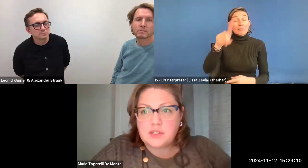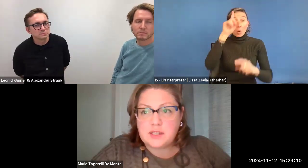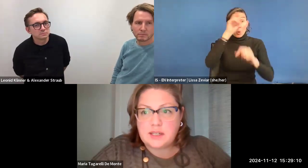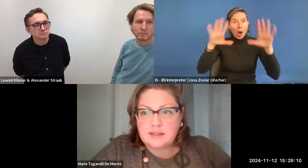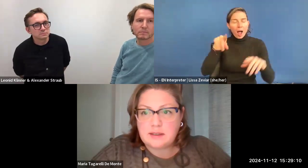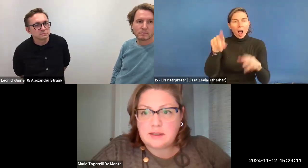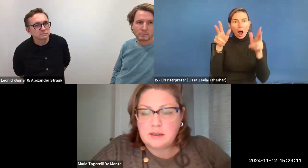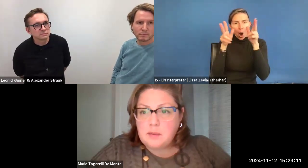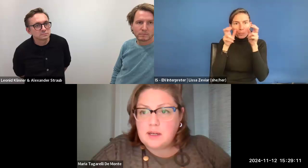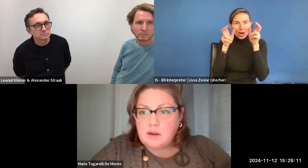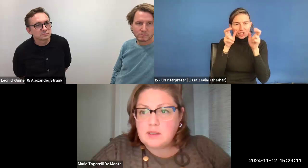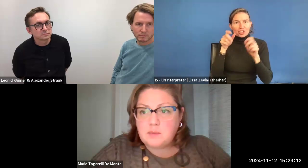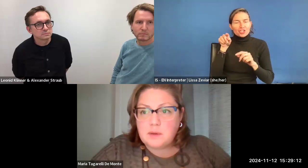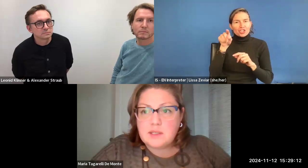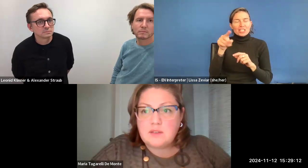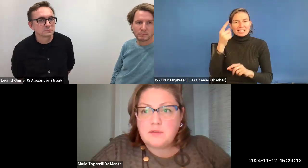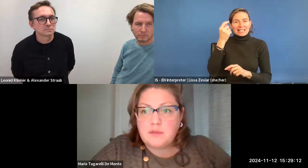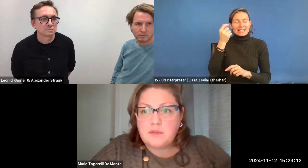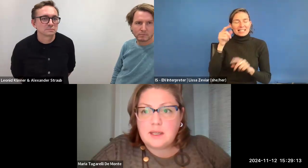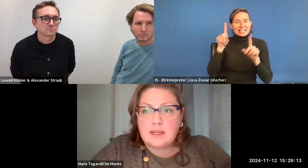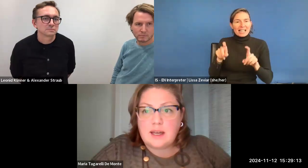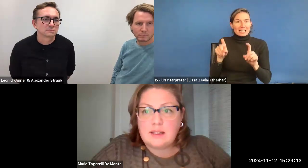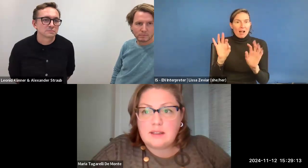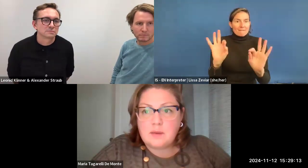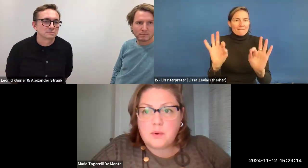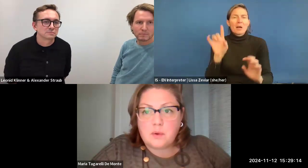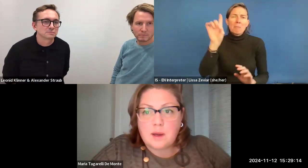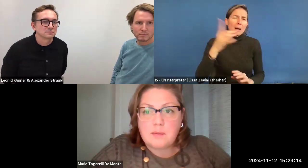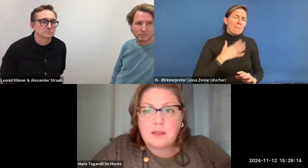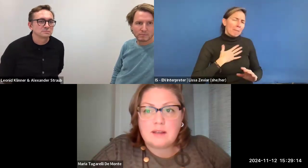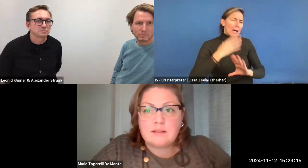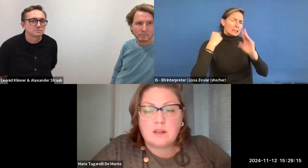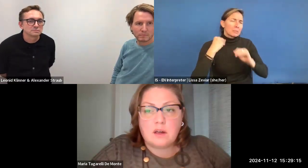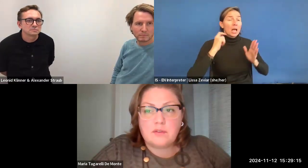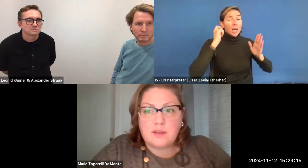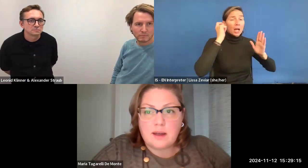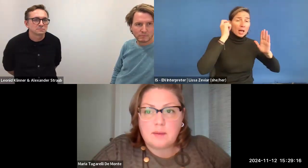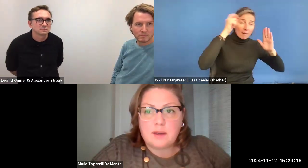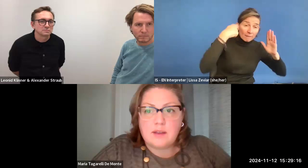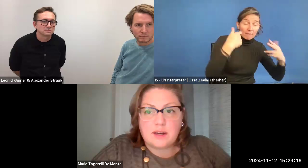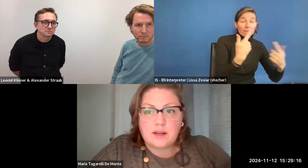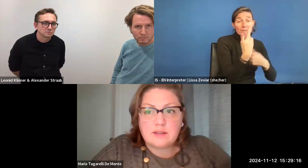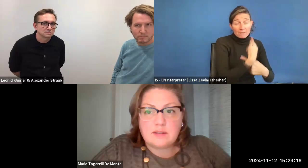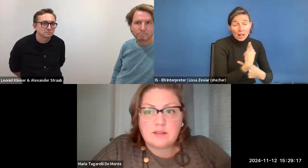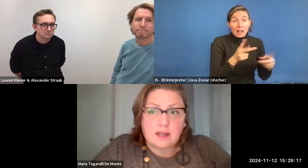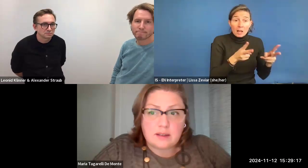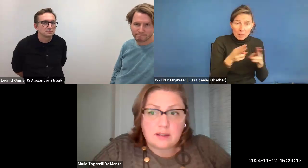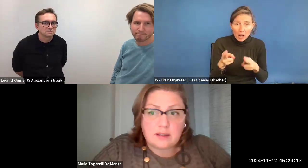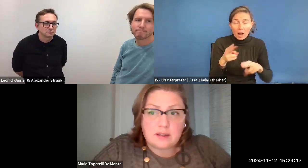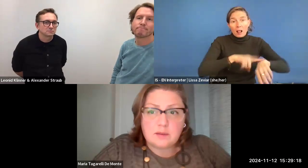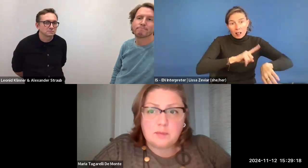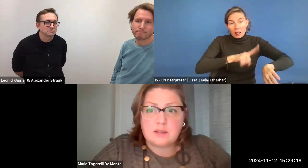of comprehension testing, but in our experience, filming and editing programming takes a lot of time, and thus